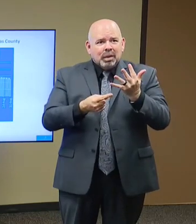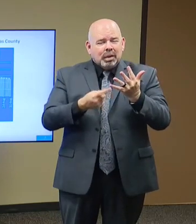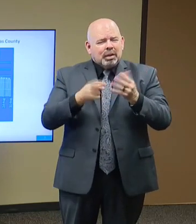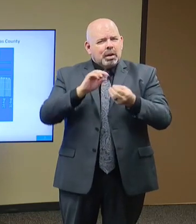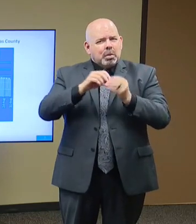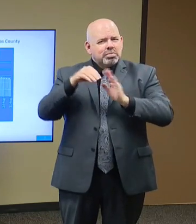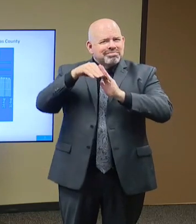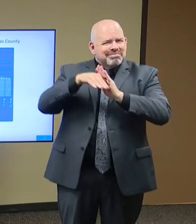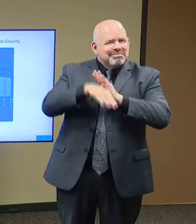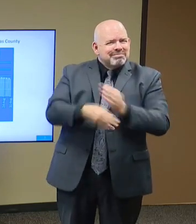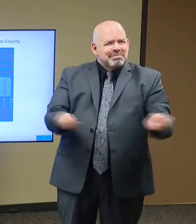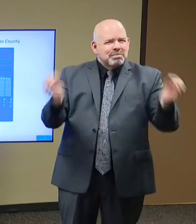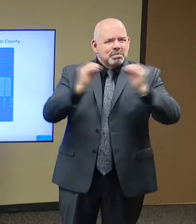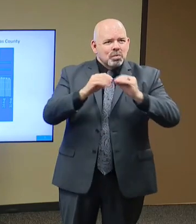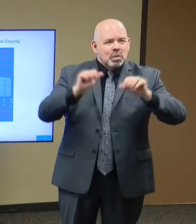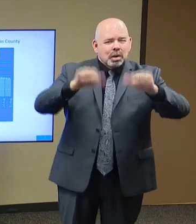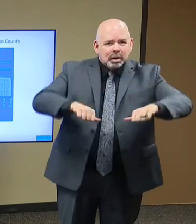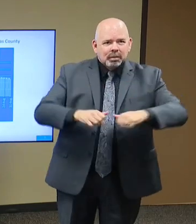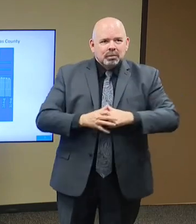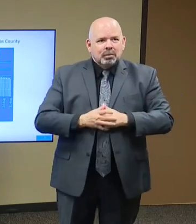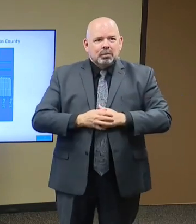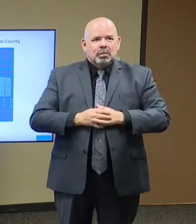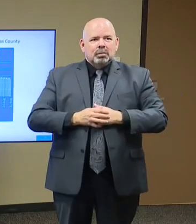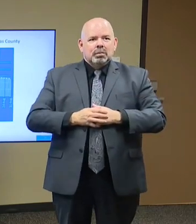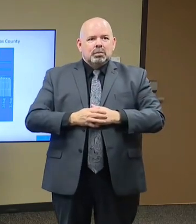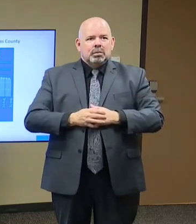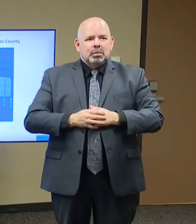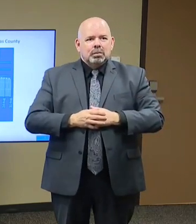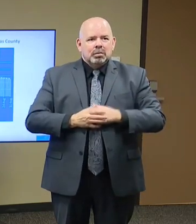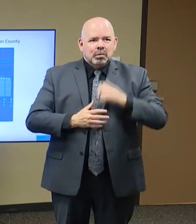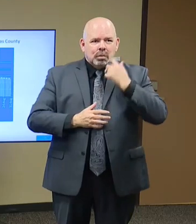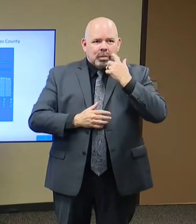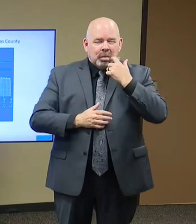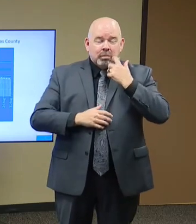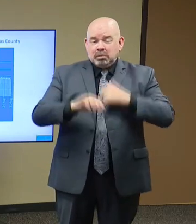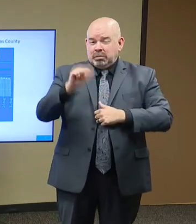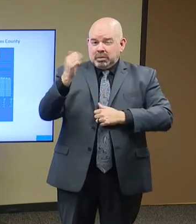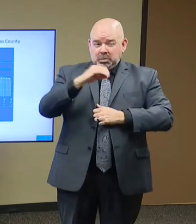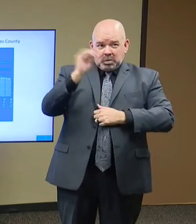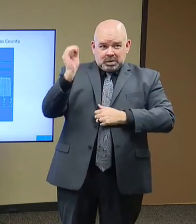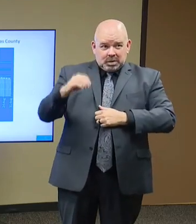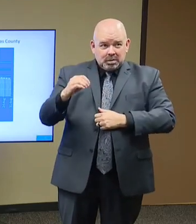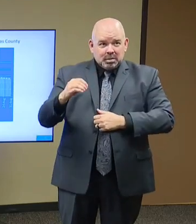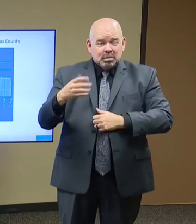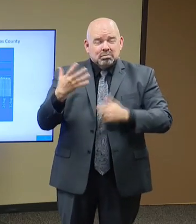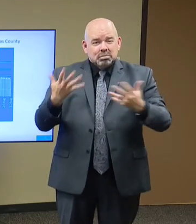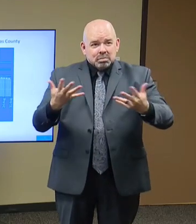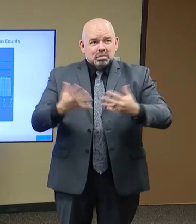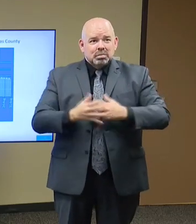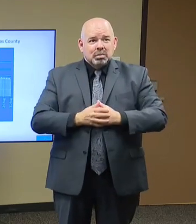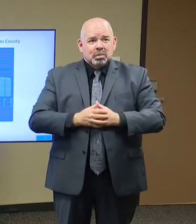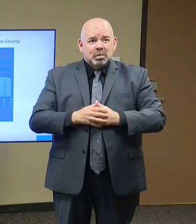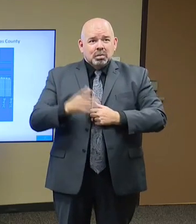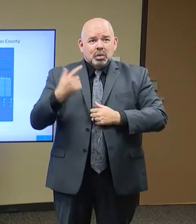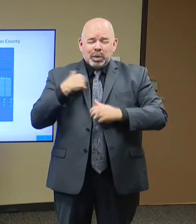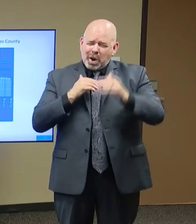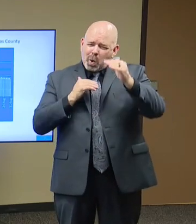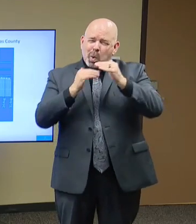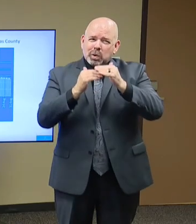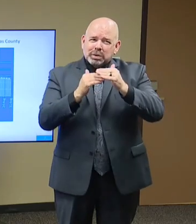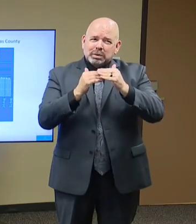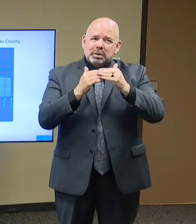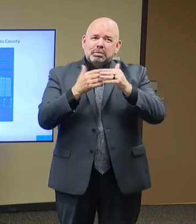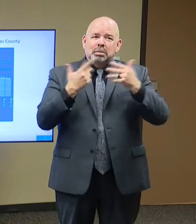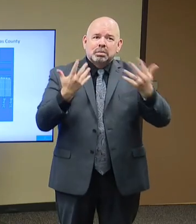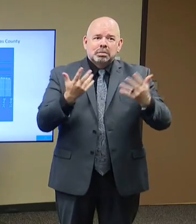to the 10% mark that we're looking at, but I will say we did not meet this one community-wide based on the way we're